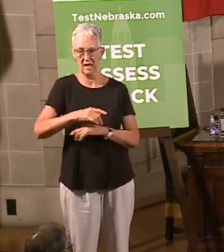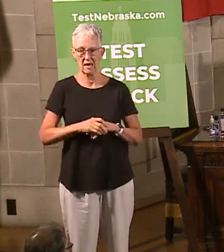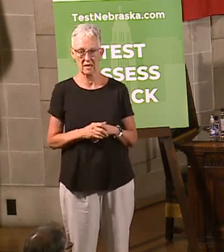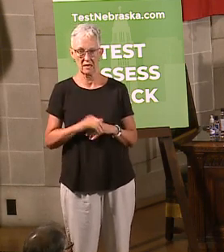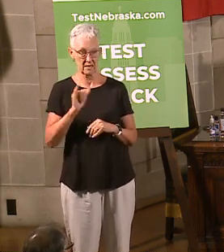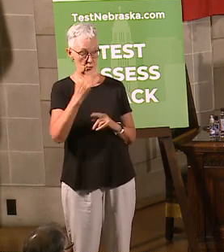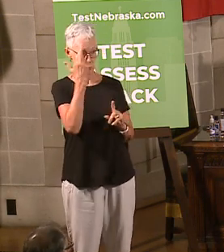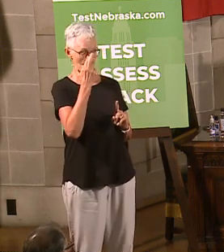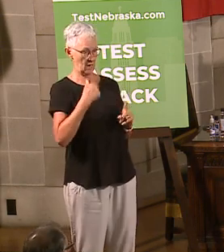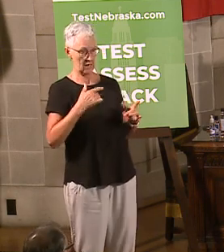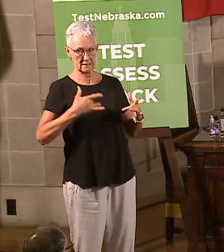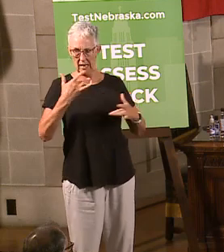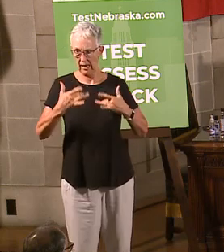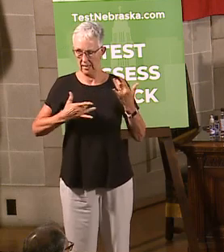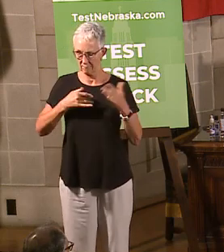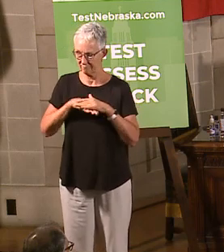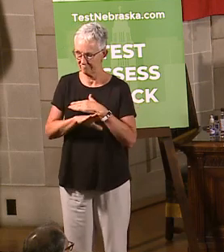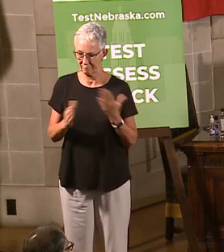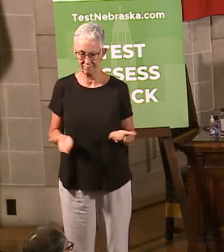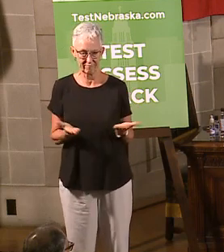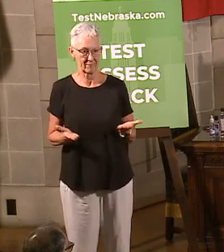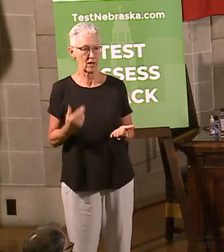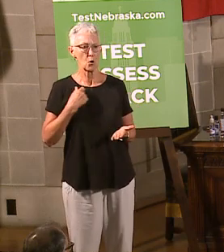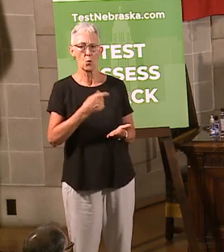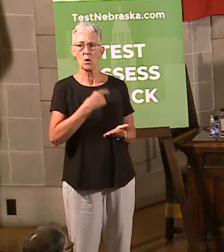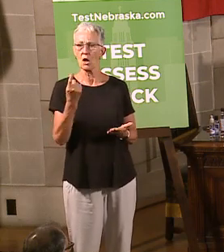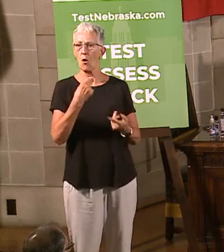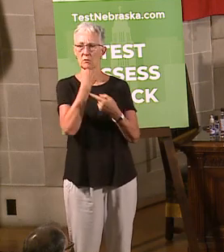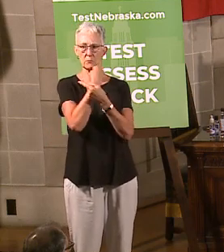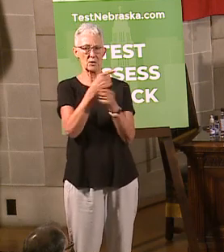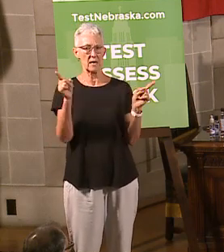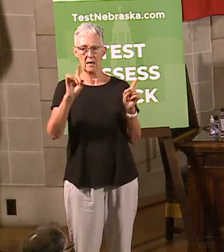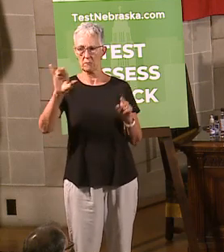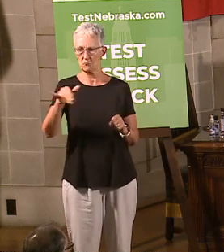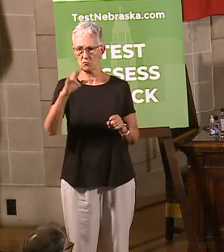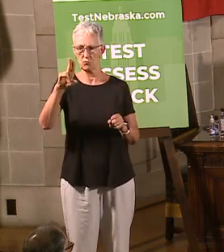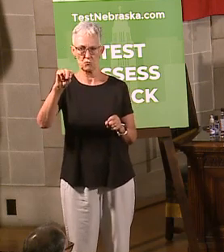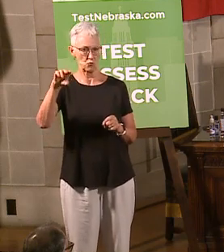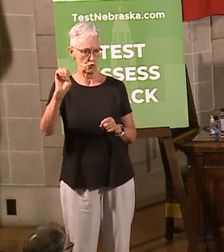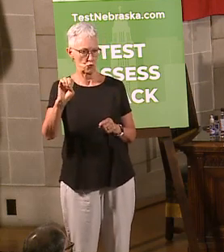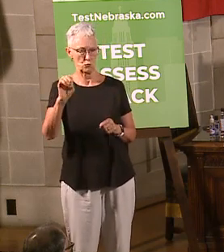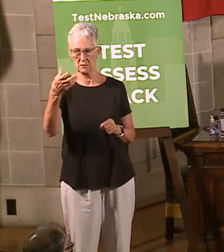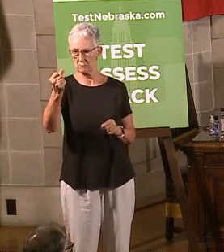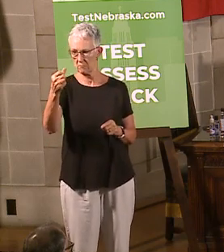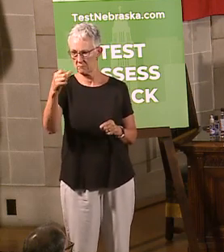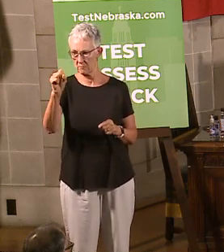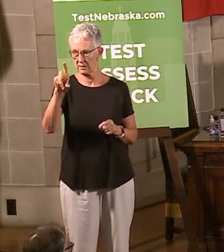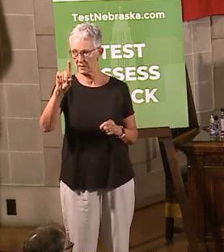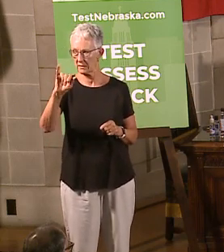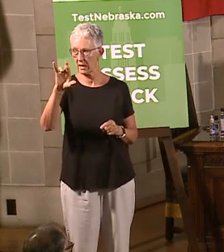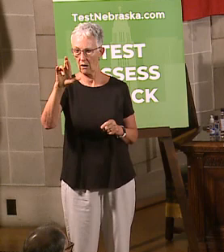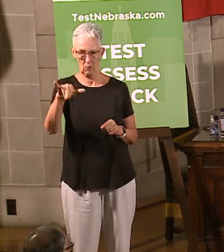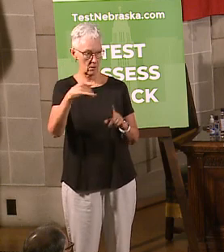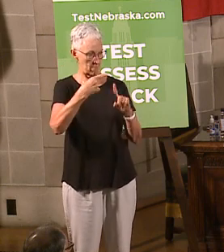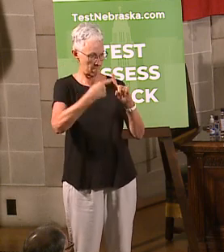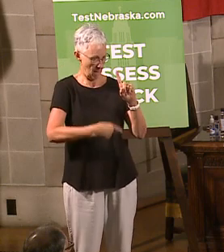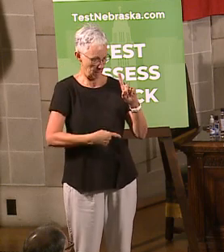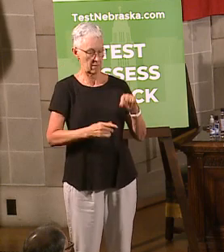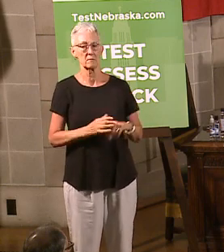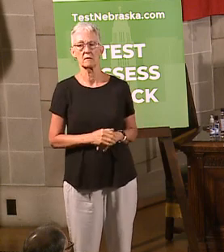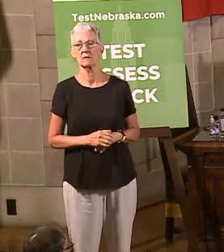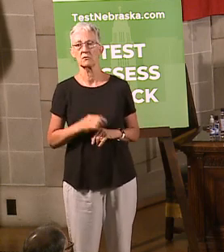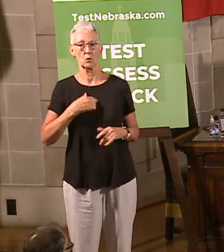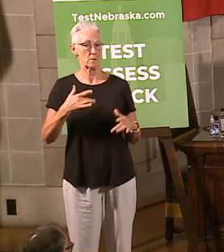when I walked in here earlier, is that we always proclaim June Dairy Month here in the state of Nebraska. So I'm very excited to do that once